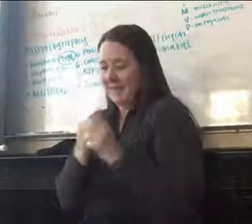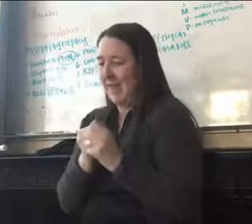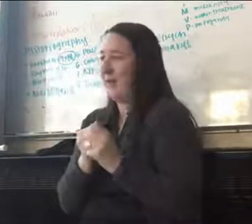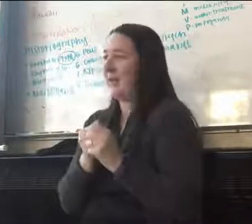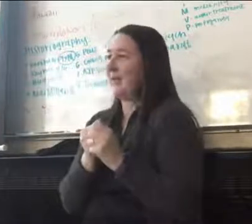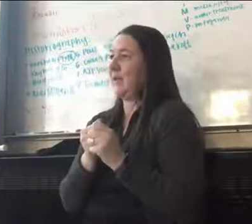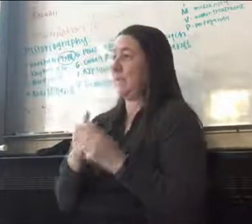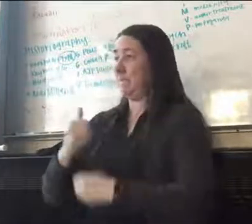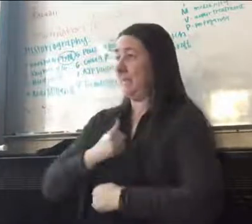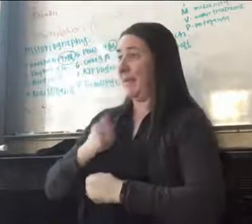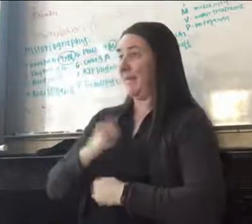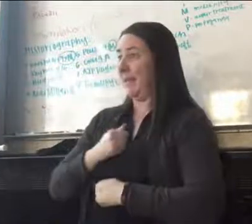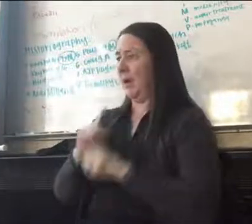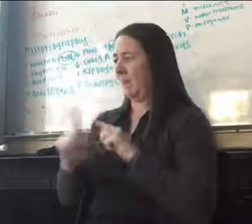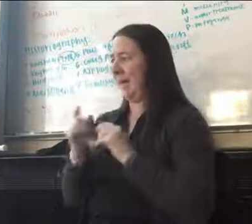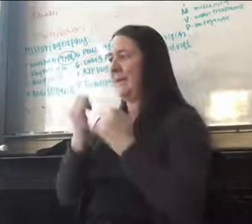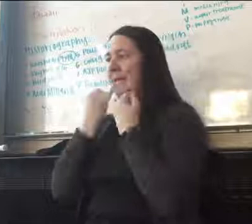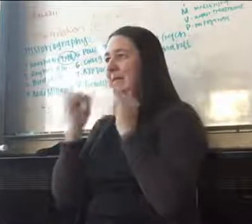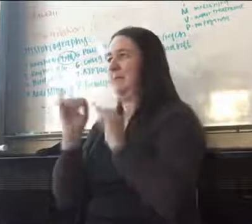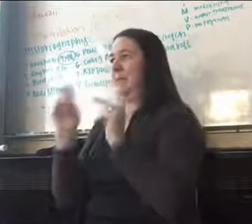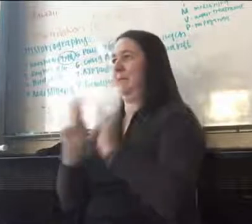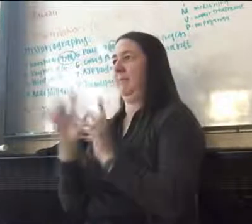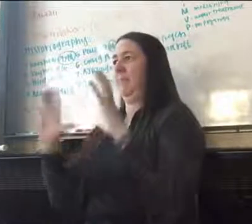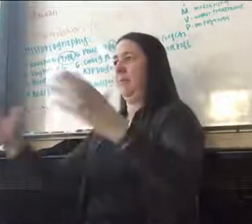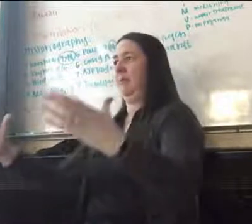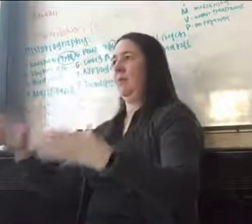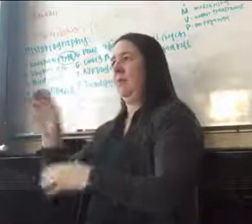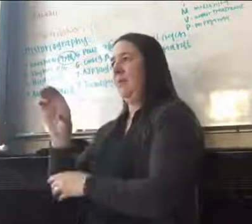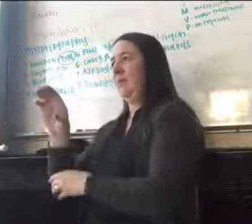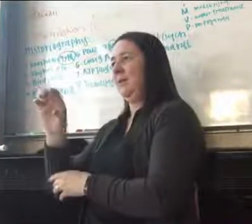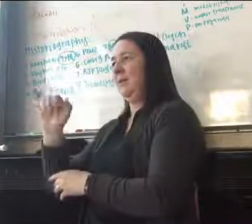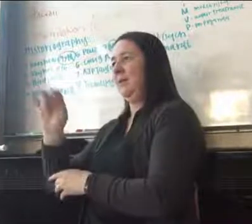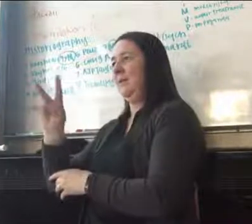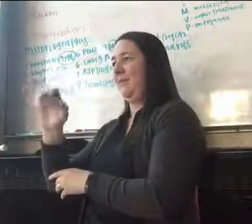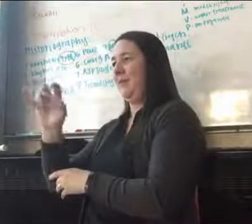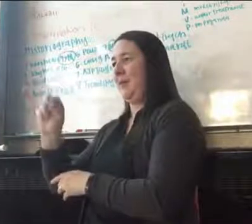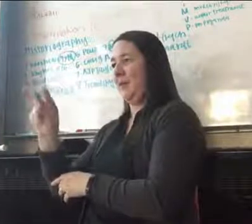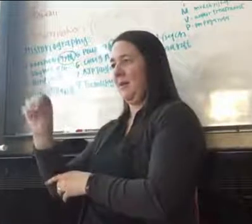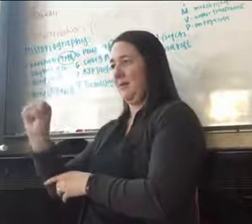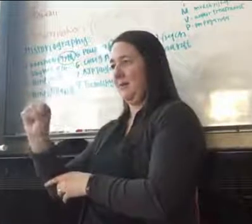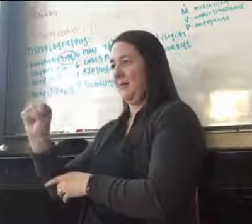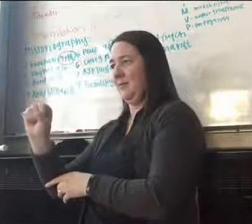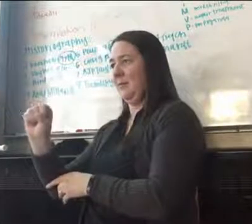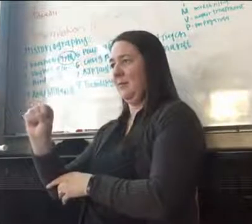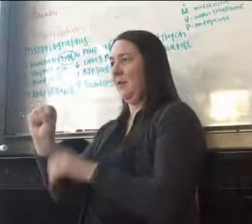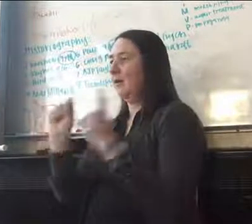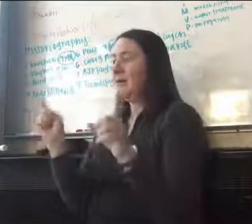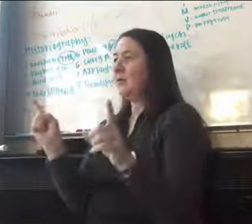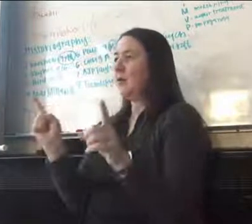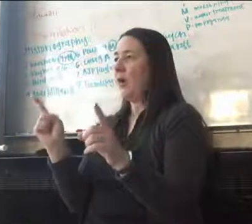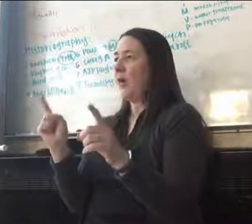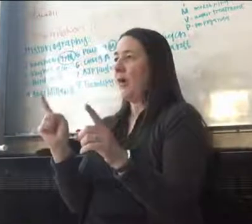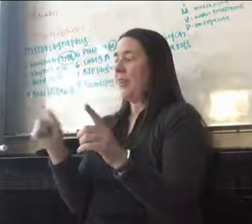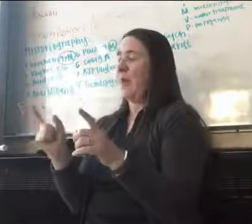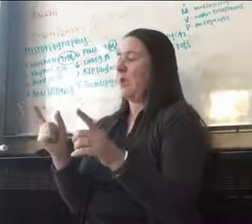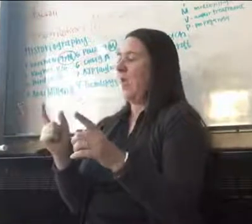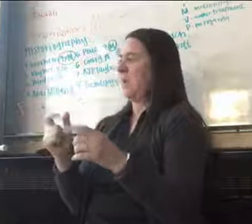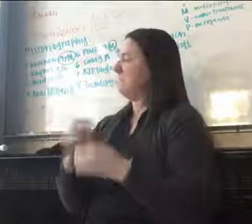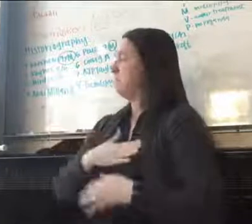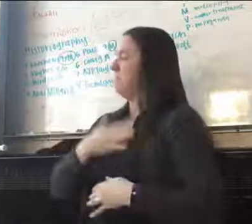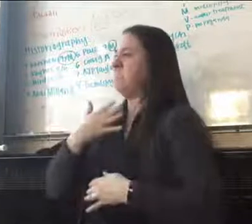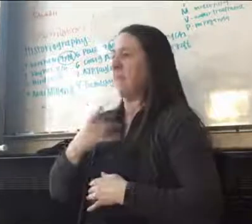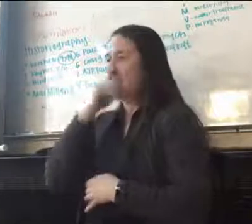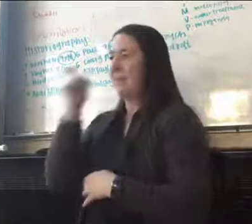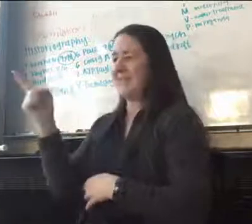our innocent civilians. And what happens is that people have this as a call to arms. These are people that did nothing wrong, and all of a